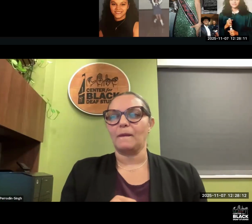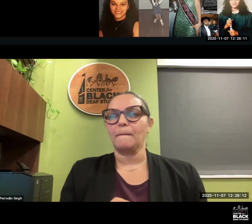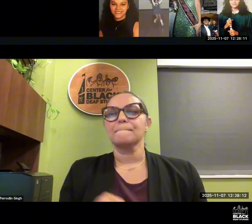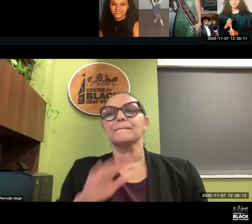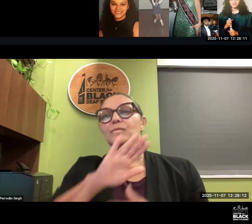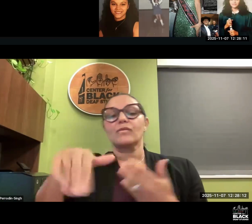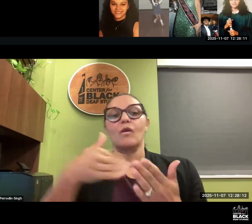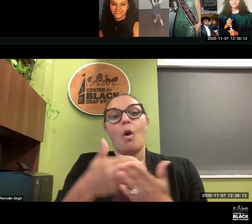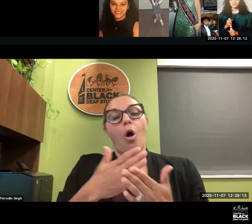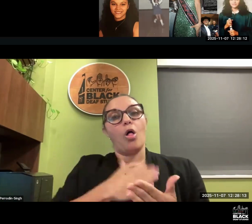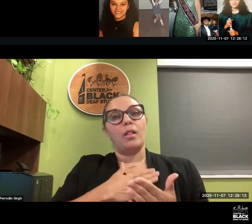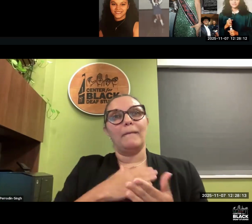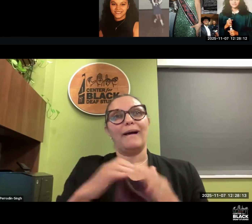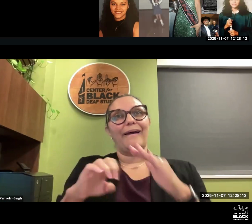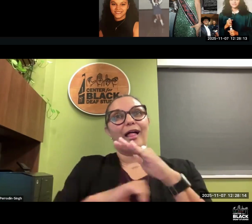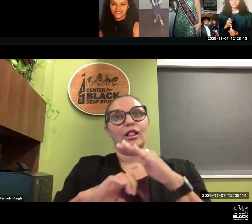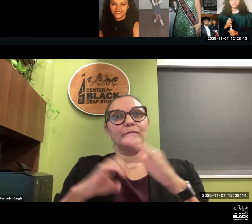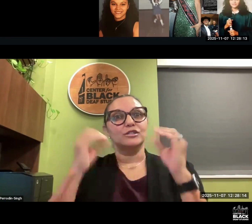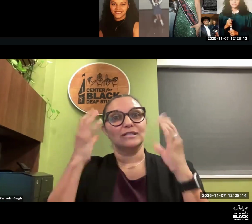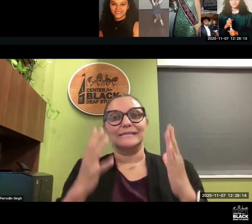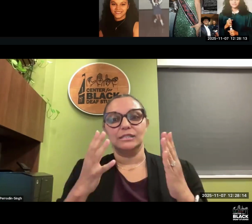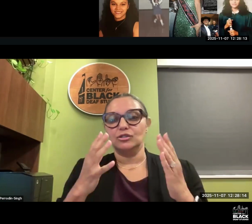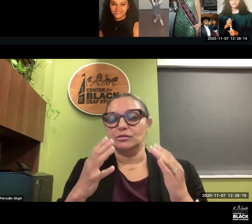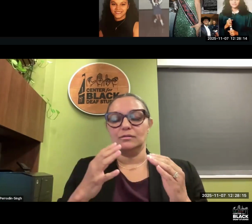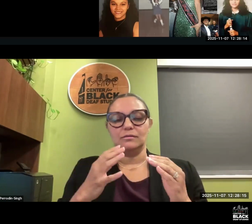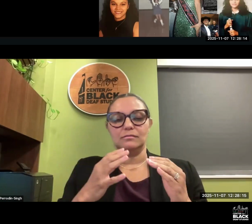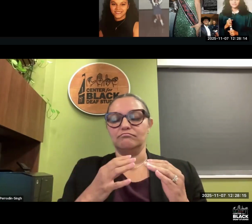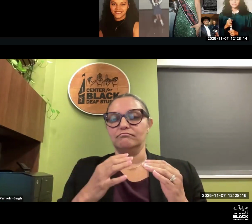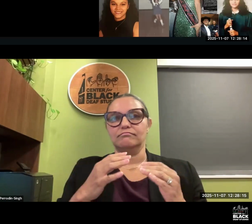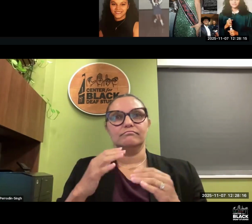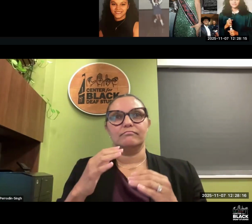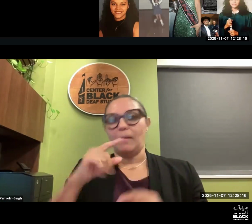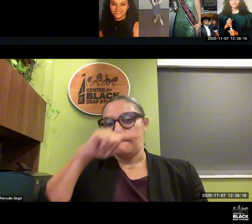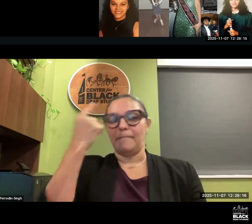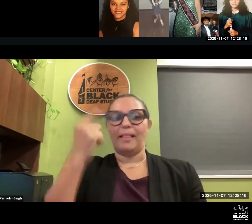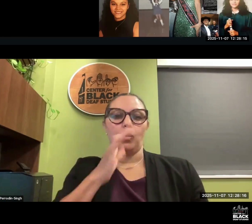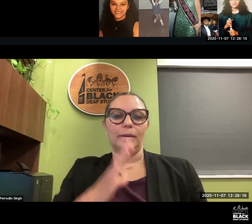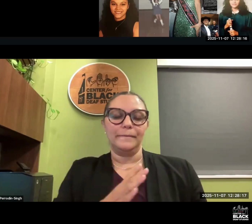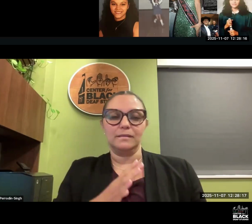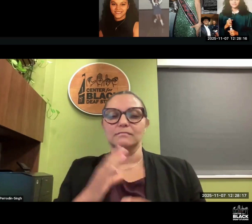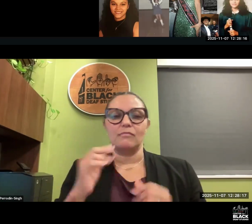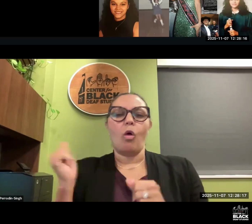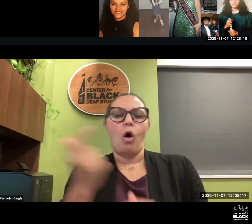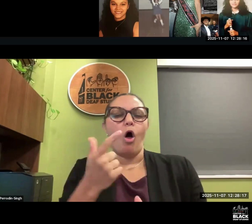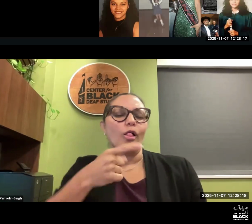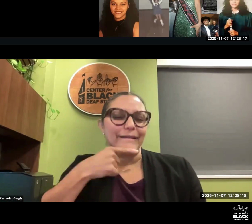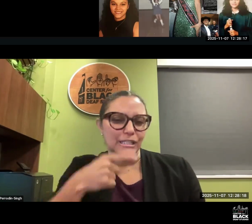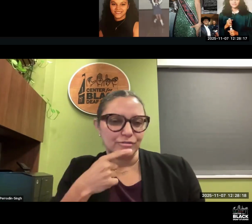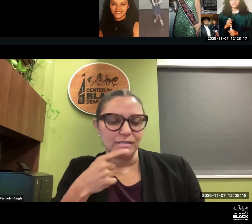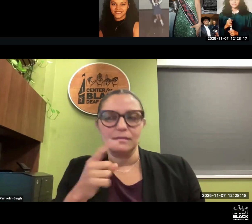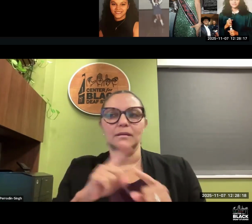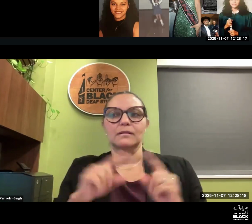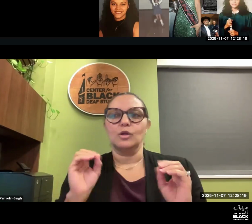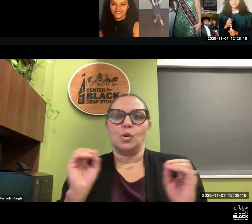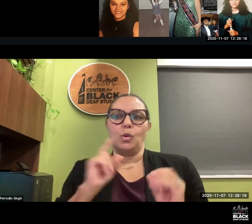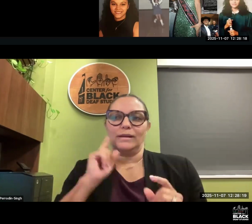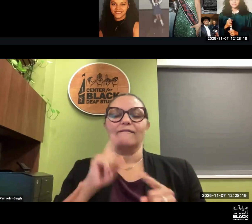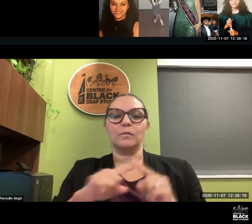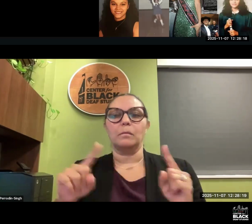well equipped in dealing with Black children, being their teacher. And I remember being in elementary school, having someone